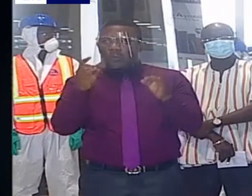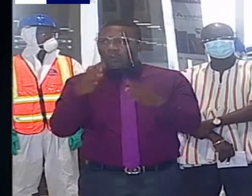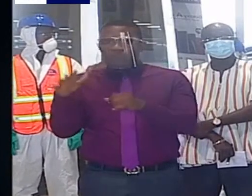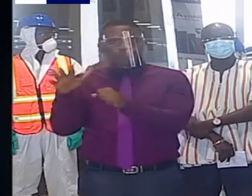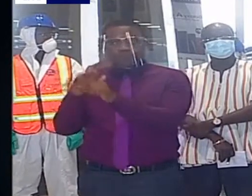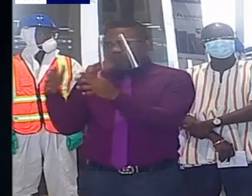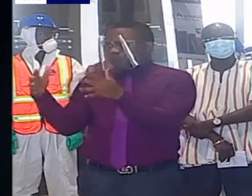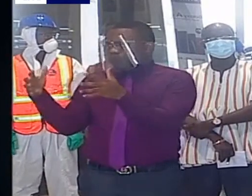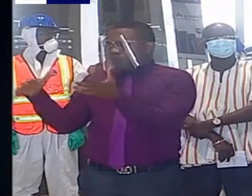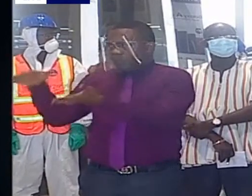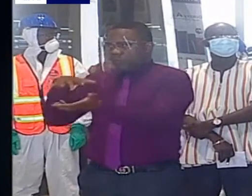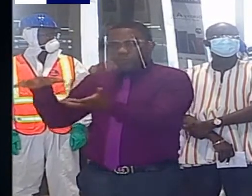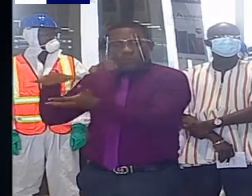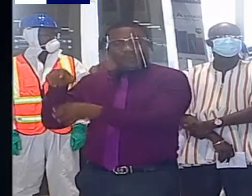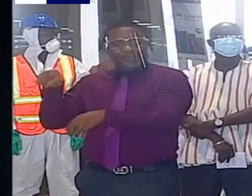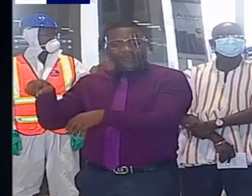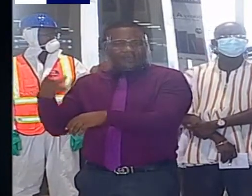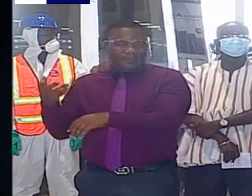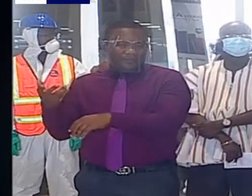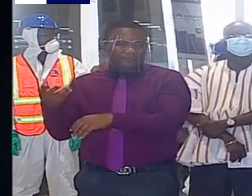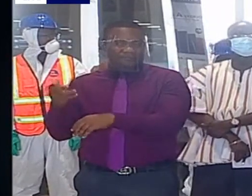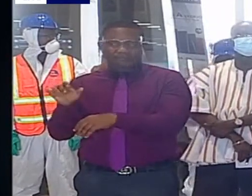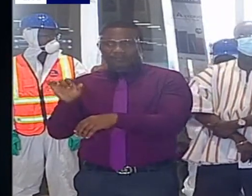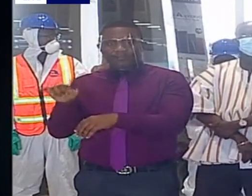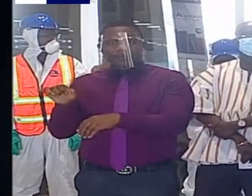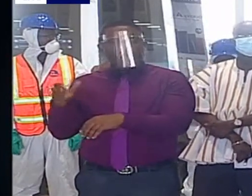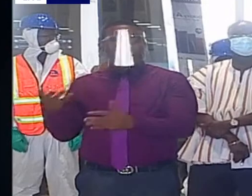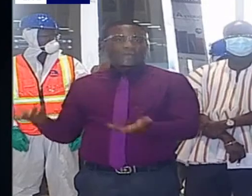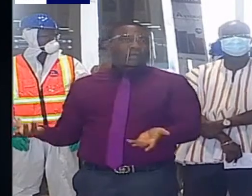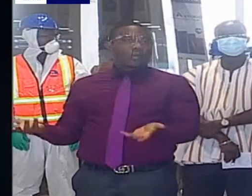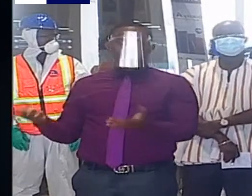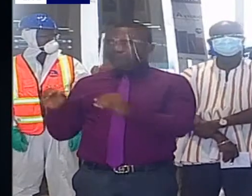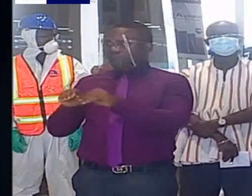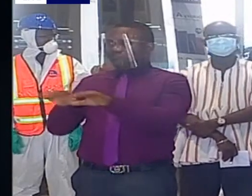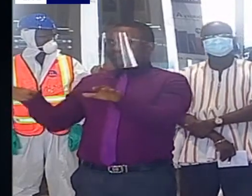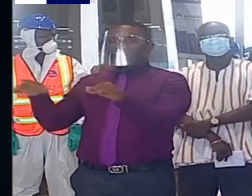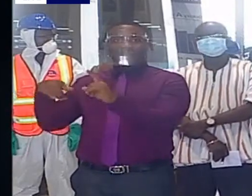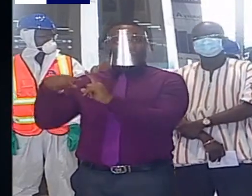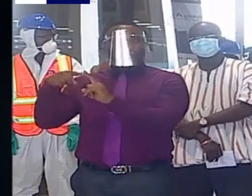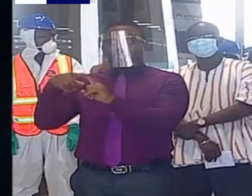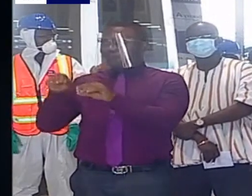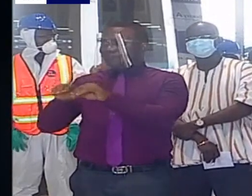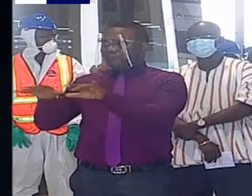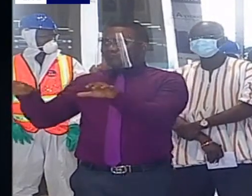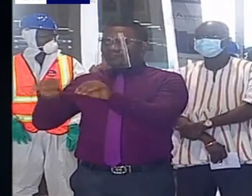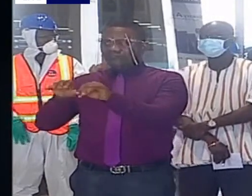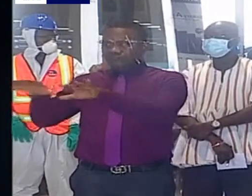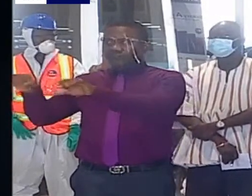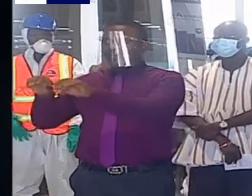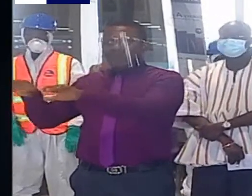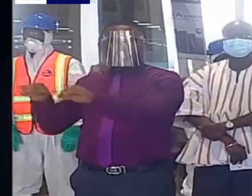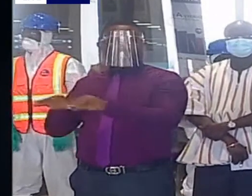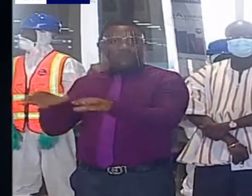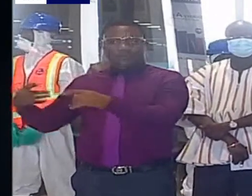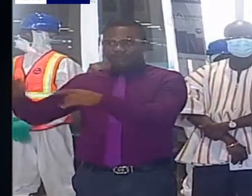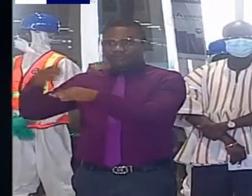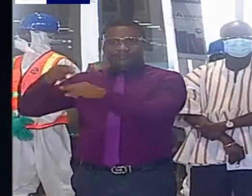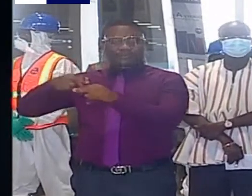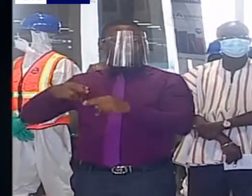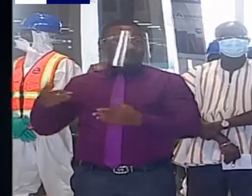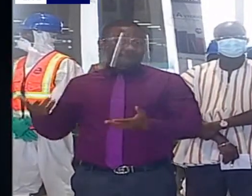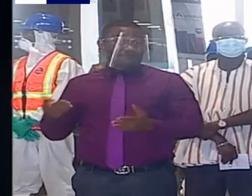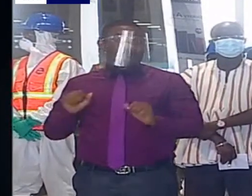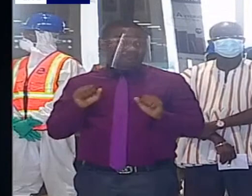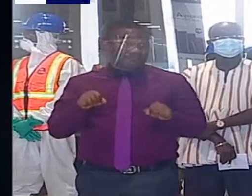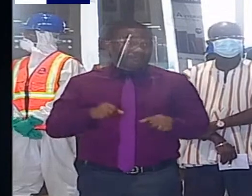congestion at the airport, which in itself will serve as an incubation chamber for possibly a sharing of the